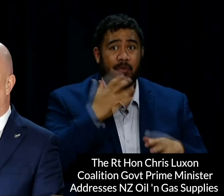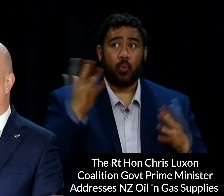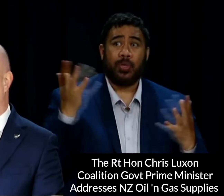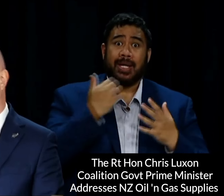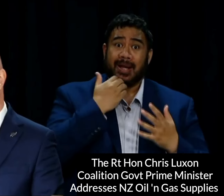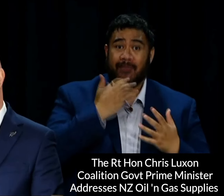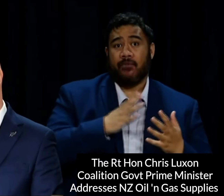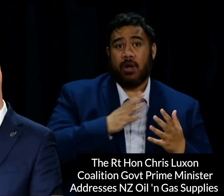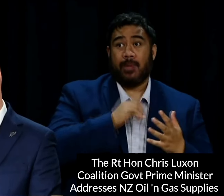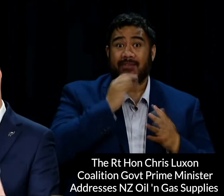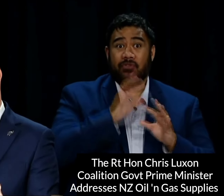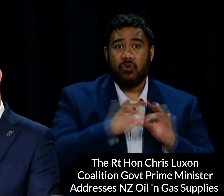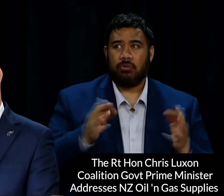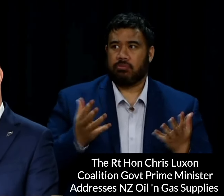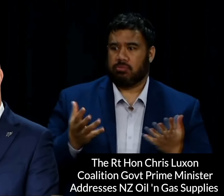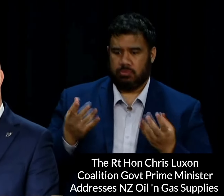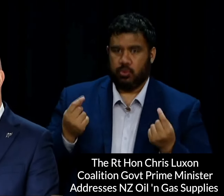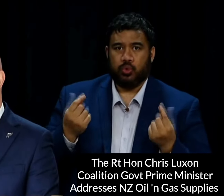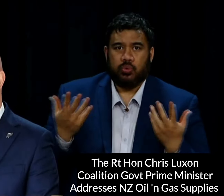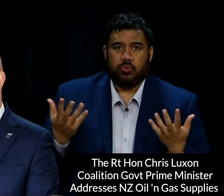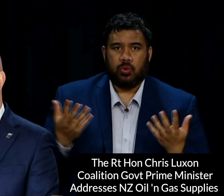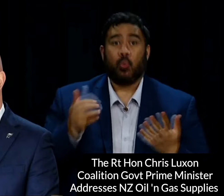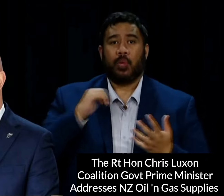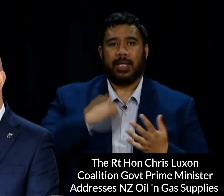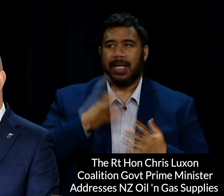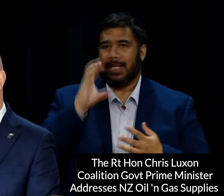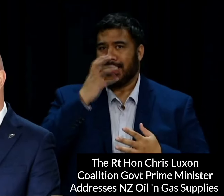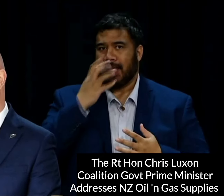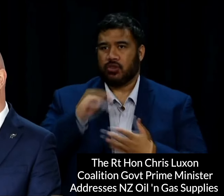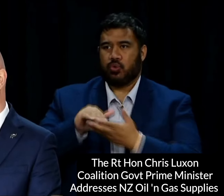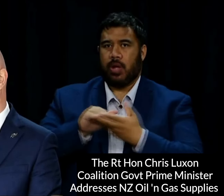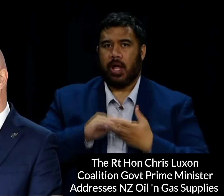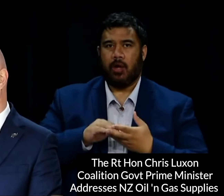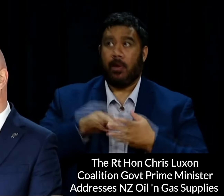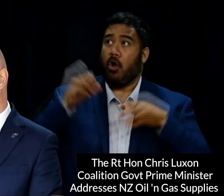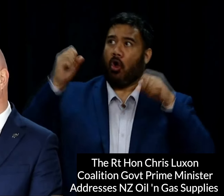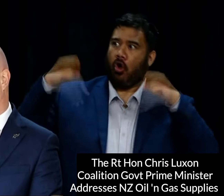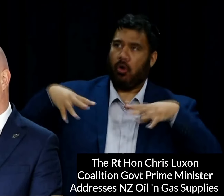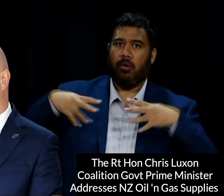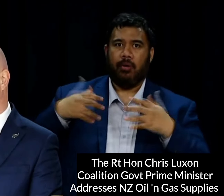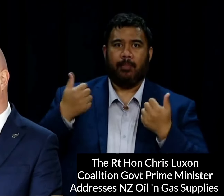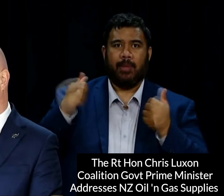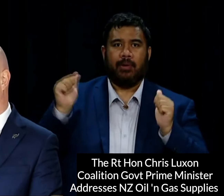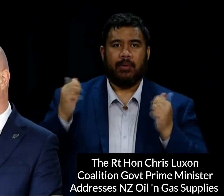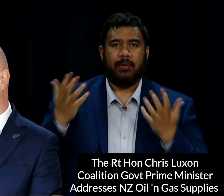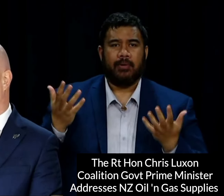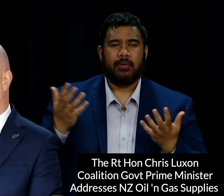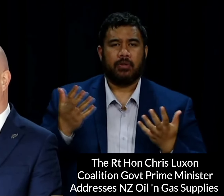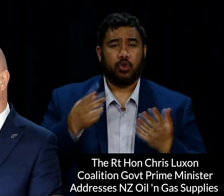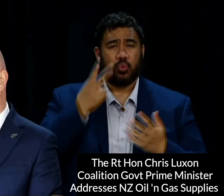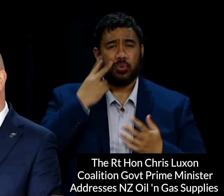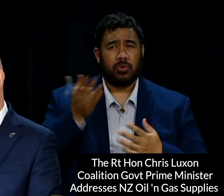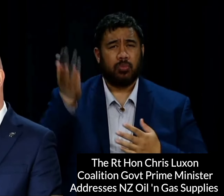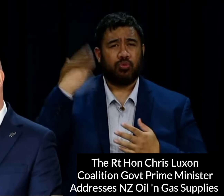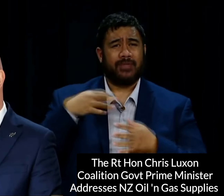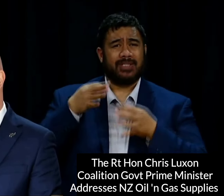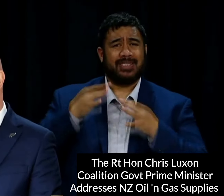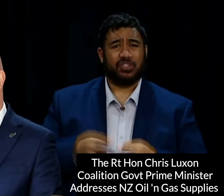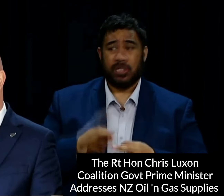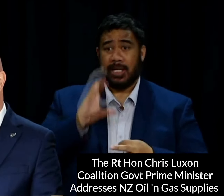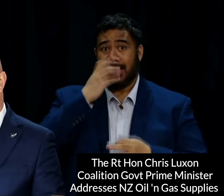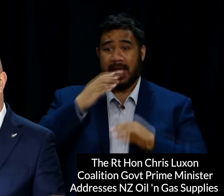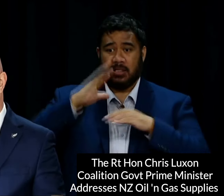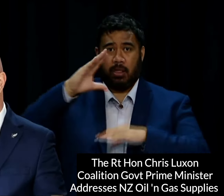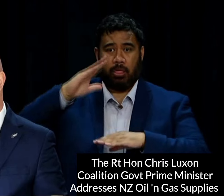or sunny enough. So we do need gas to keep our lights on. And as you've seen with the decision that was made before, those gas reserves have now run